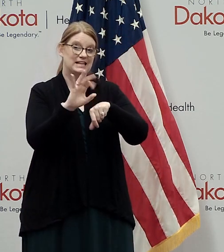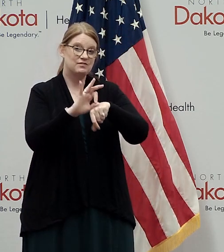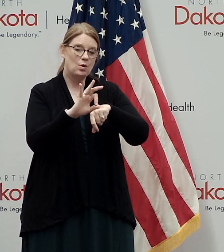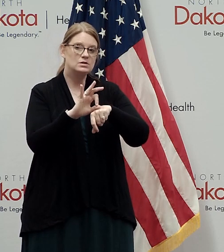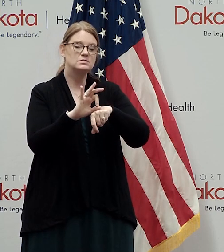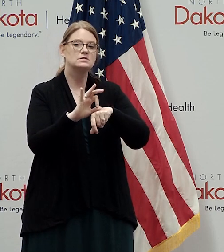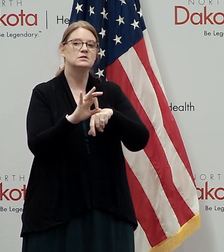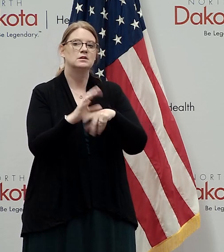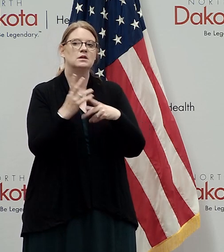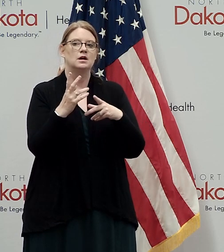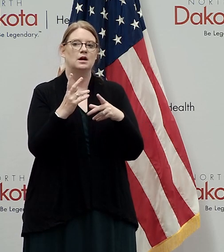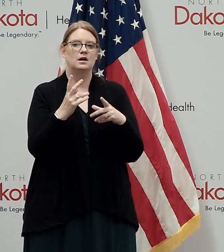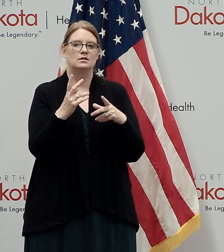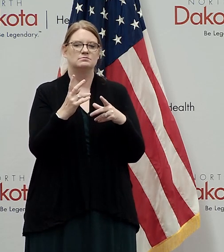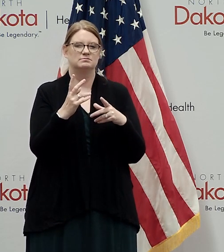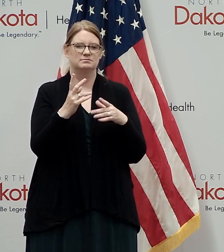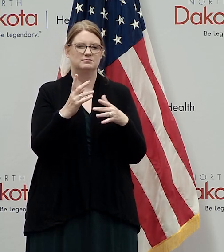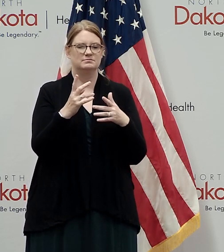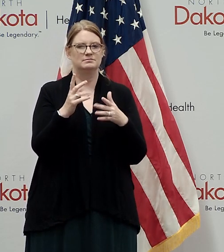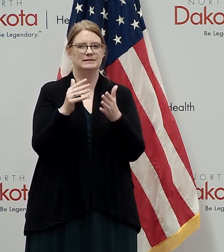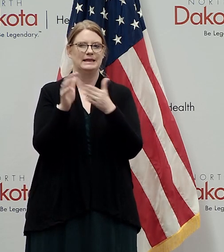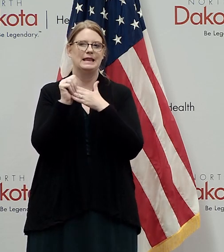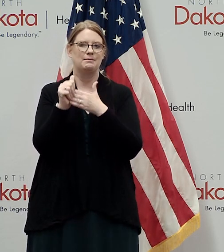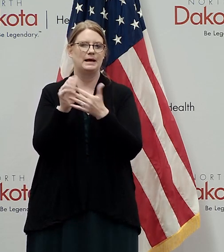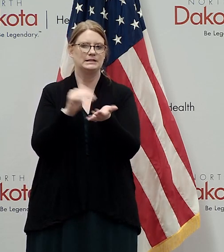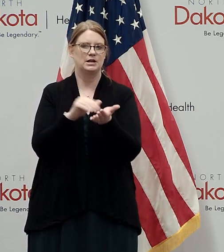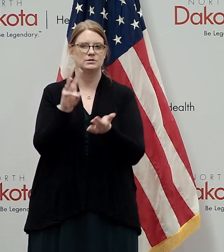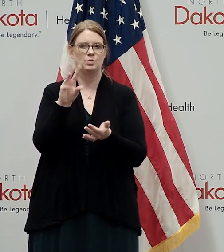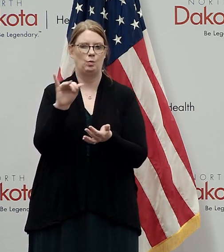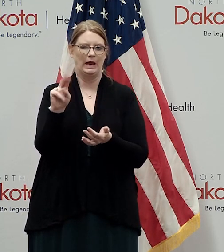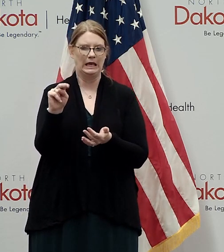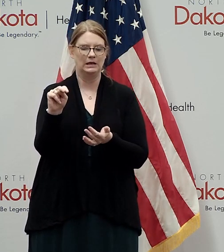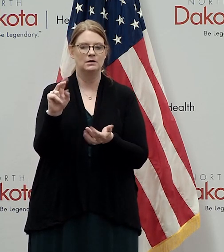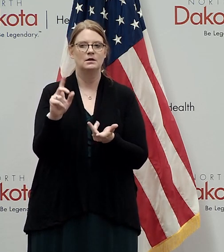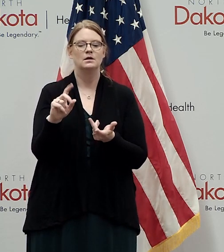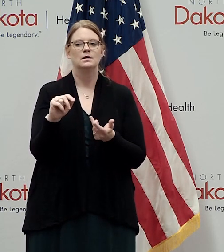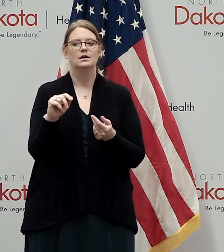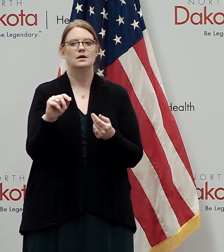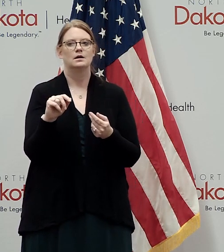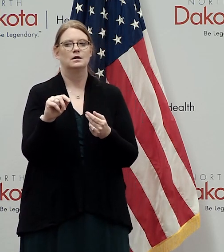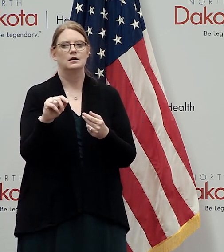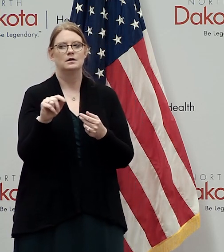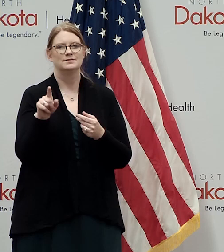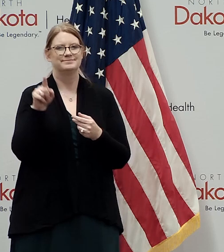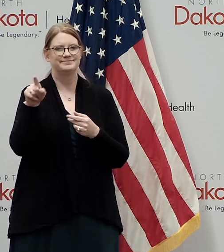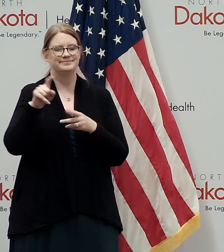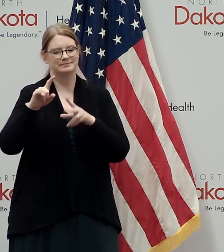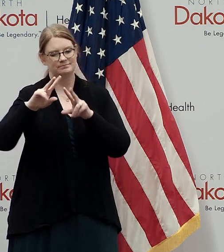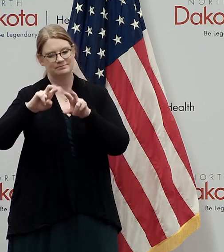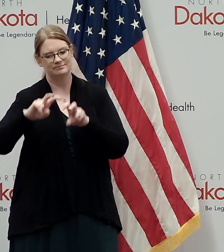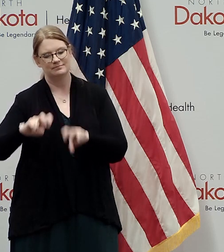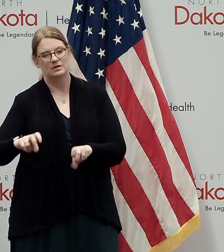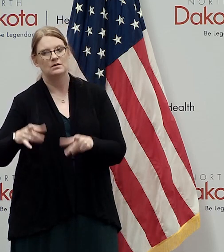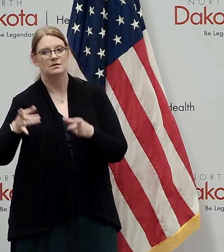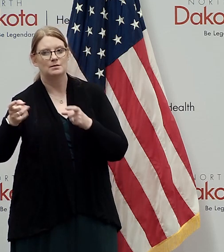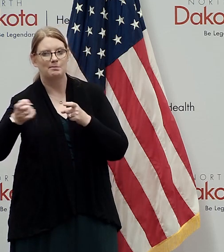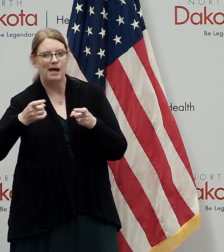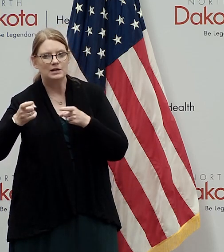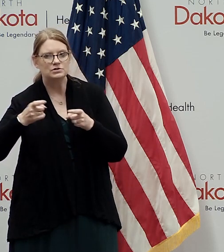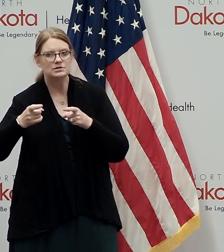in parallel to this work, led by Dr. Wynn, is taking a look at how are we going to manage this